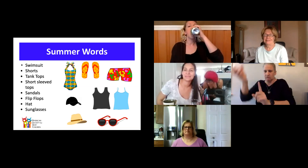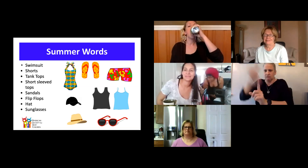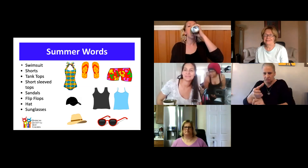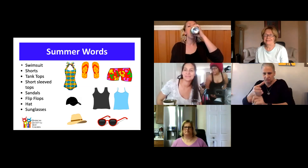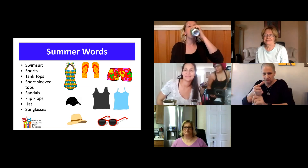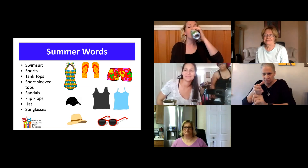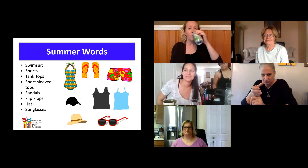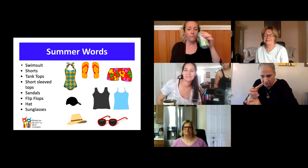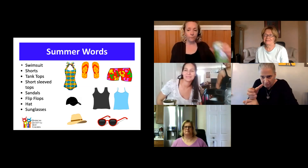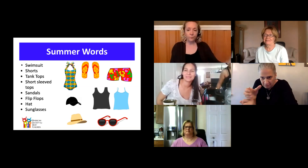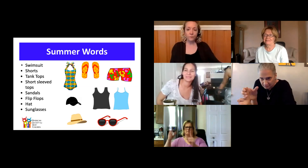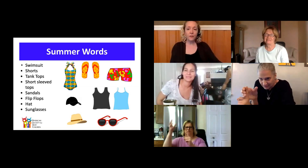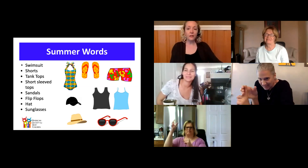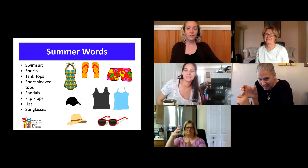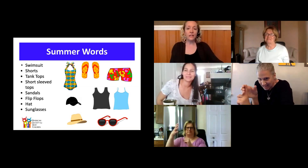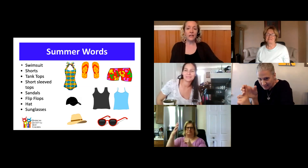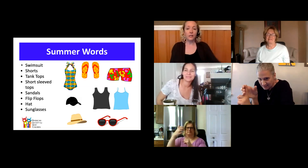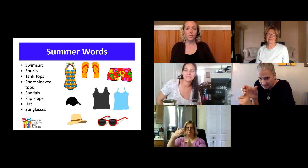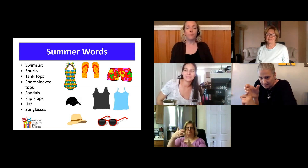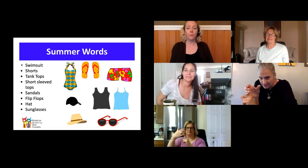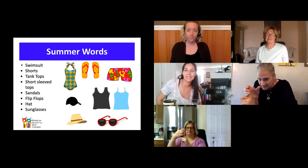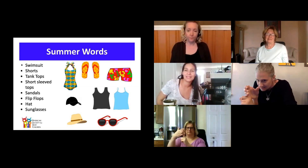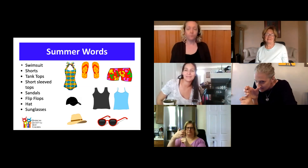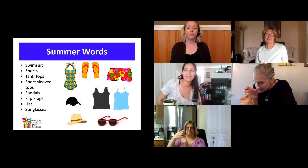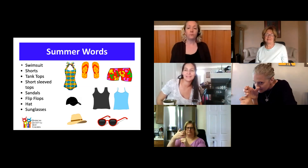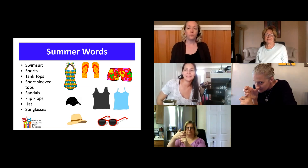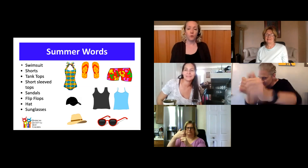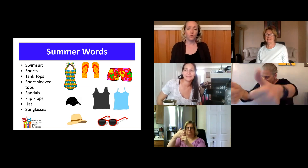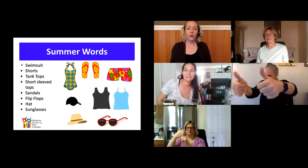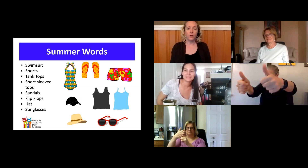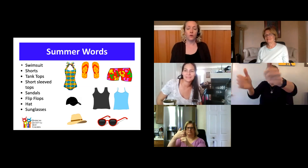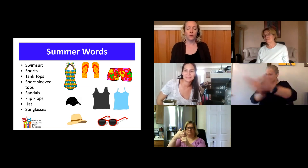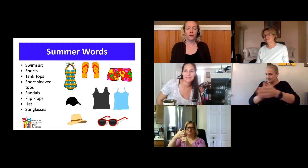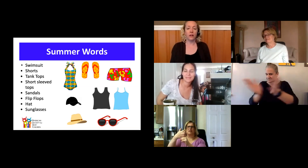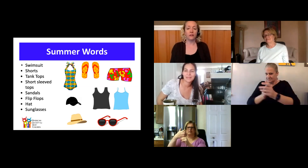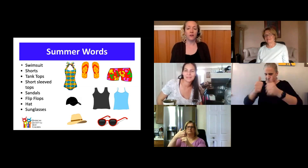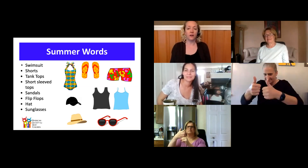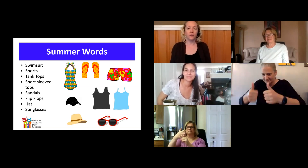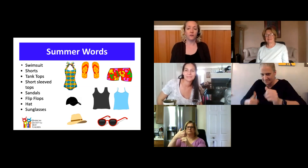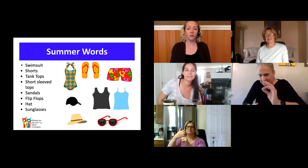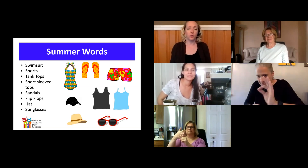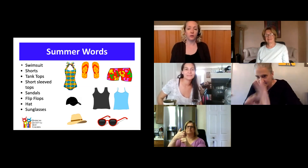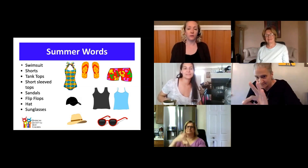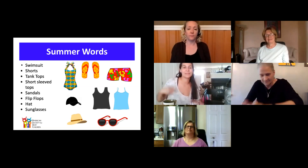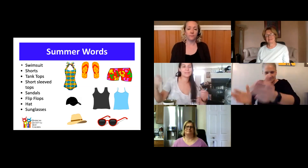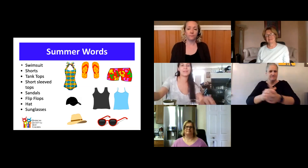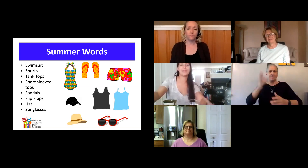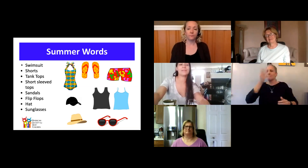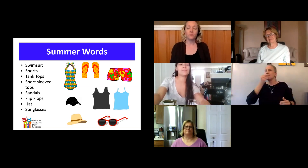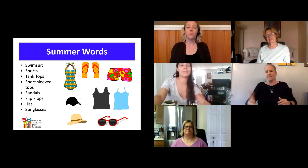C hand shape right over the classifier for the person. Beautiful.